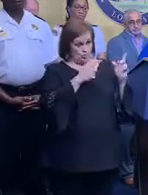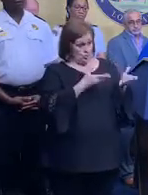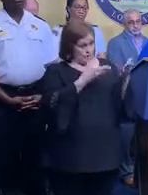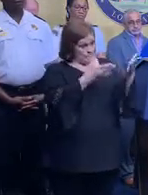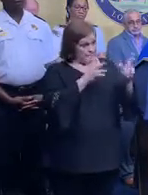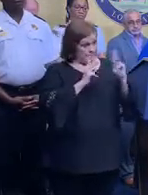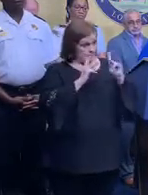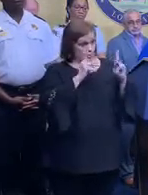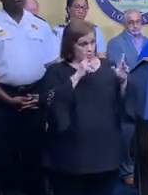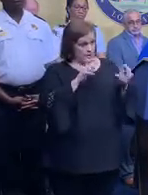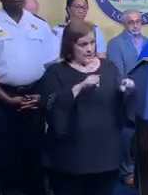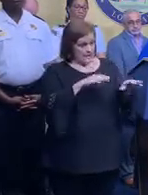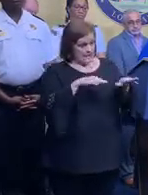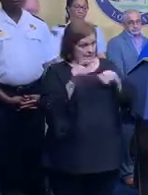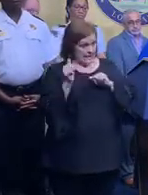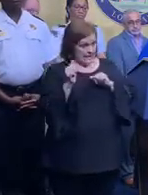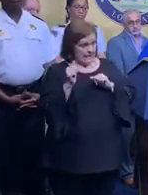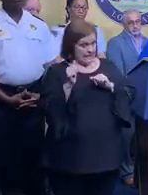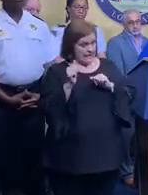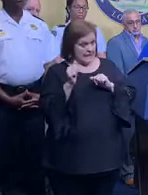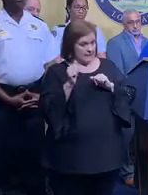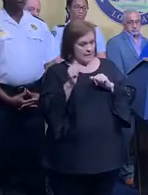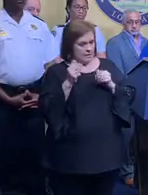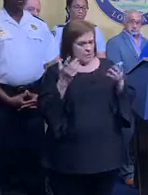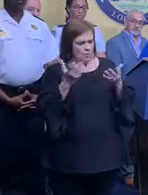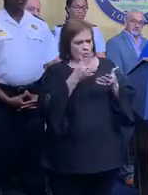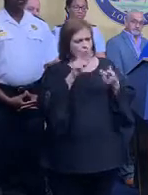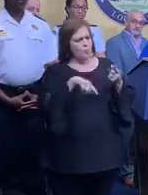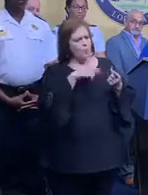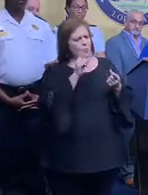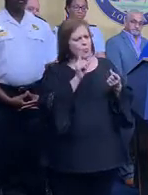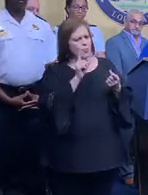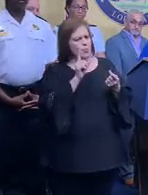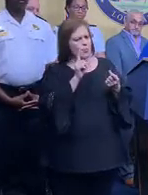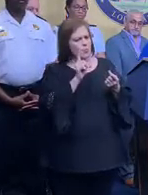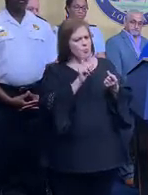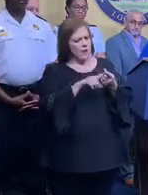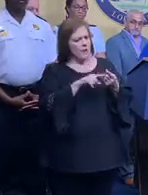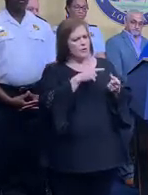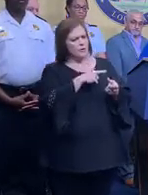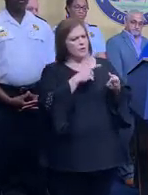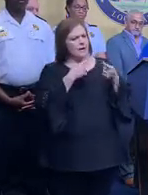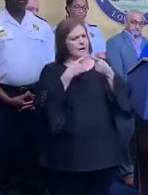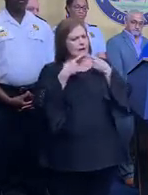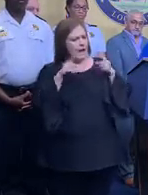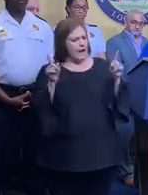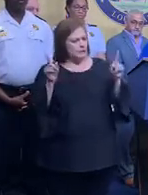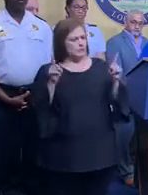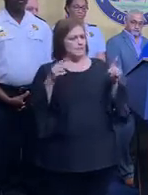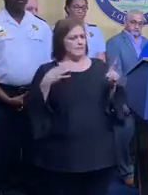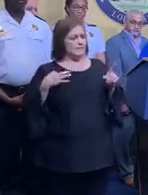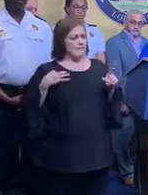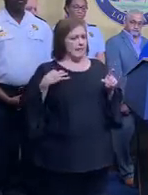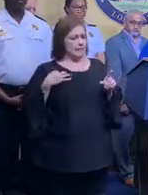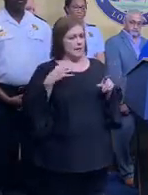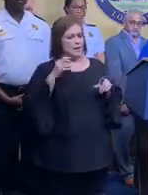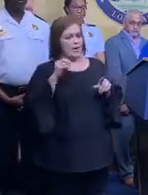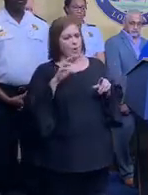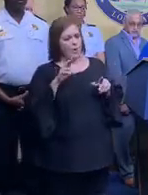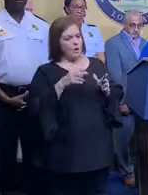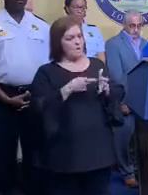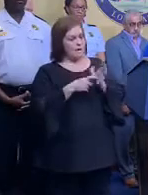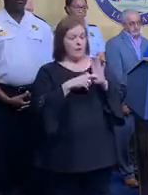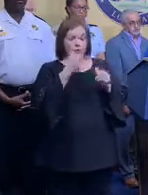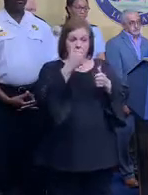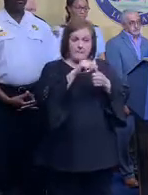who are able to leave, and then at what point would you announce either voluntary or mandatory